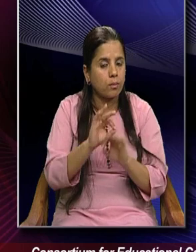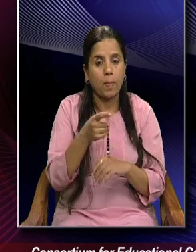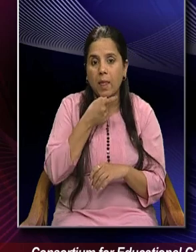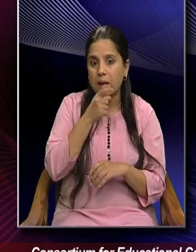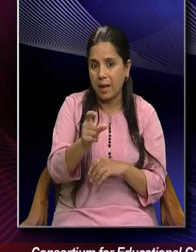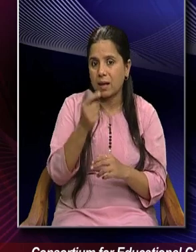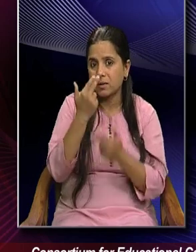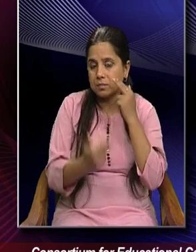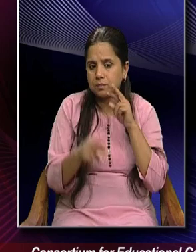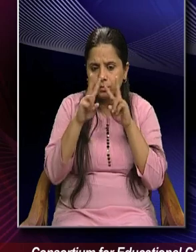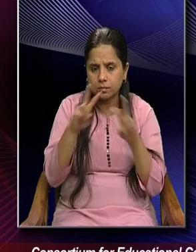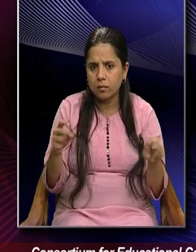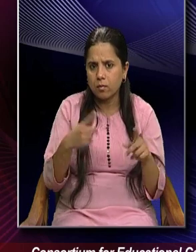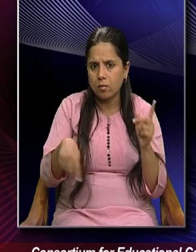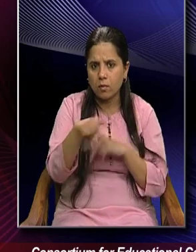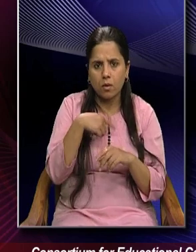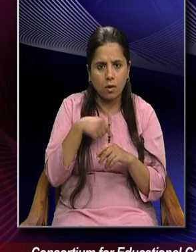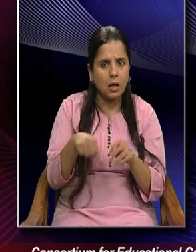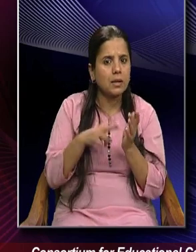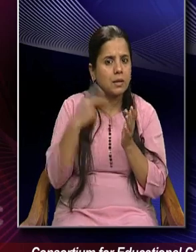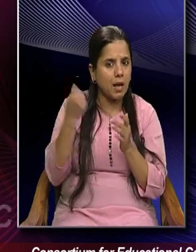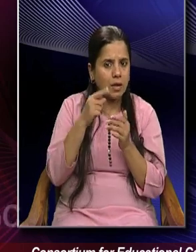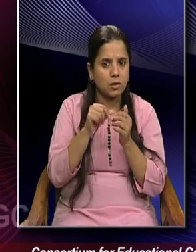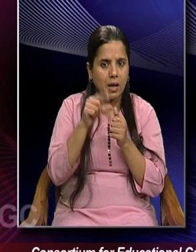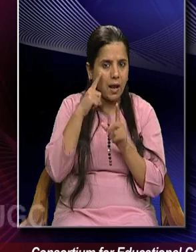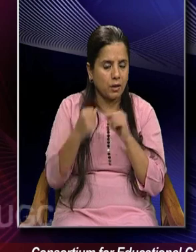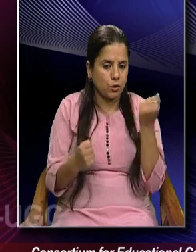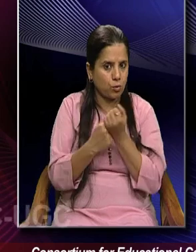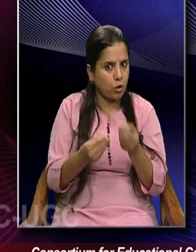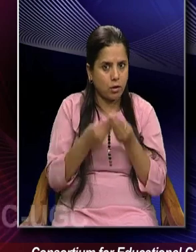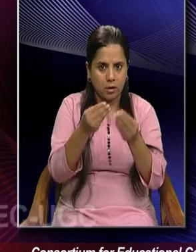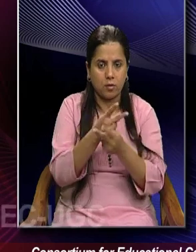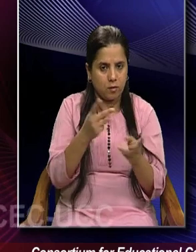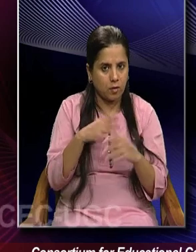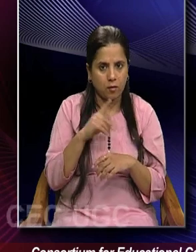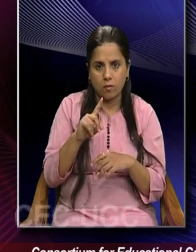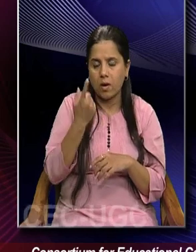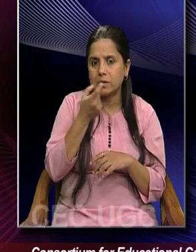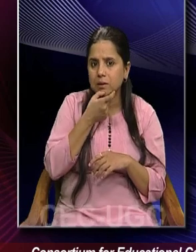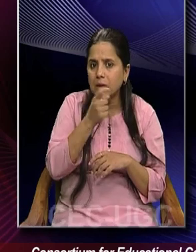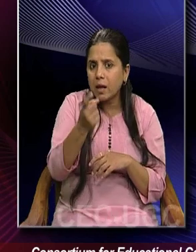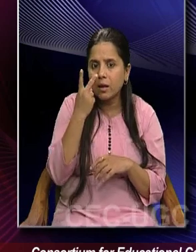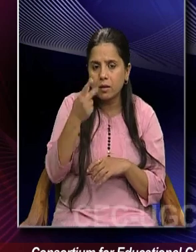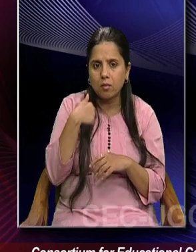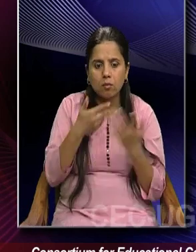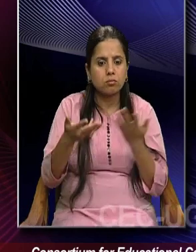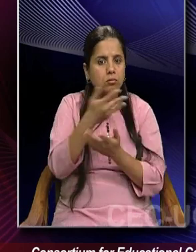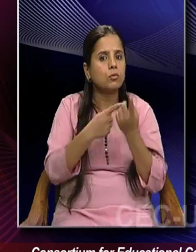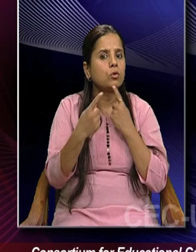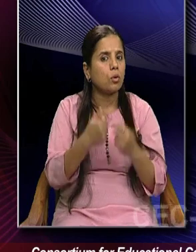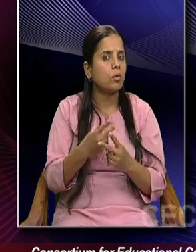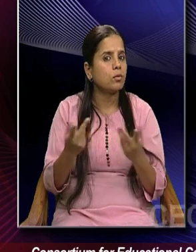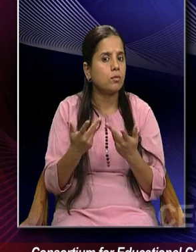of humanitarian crisis where international aid was provided. First case we are discussing that